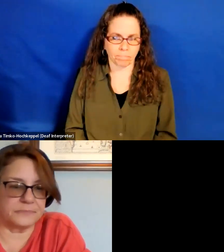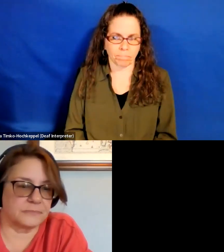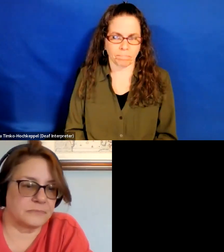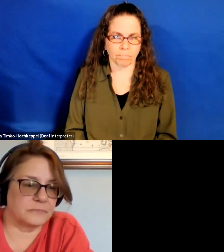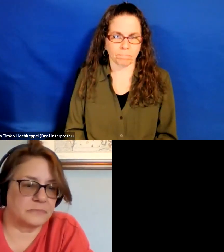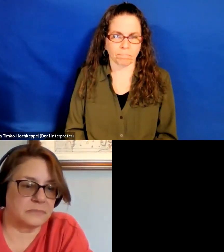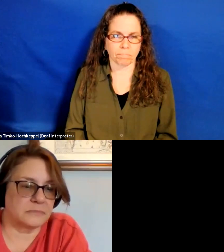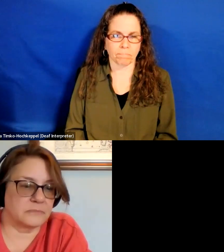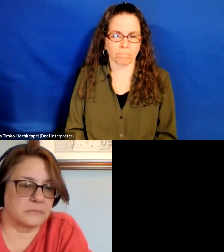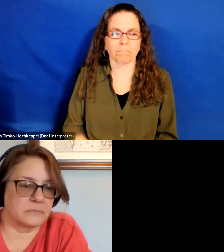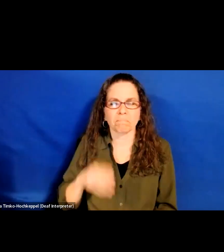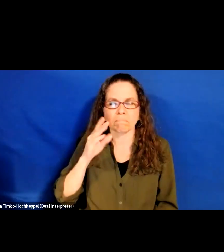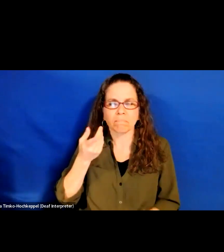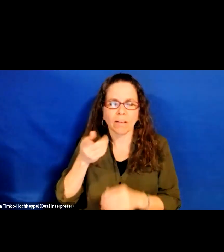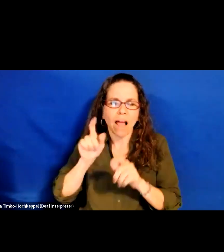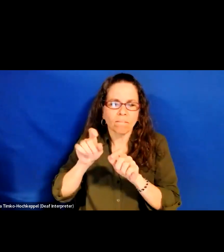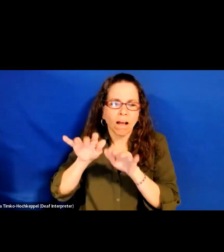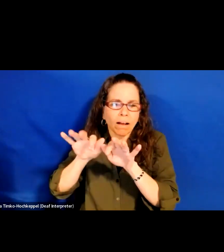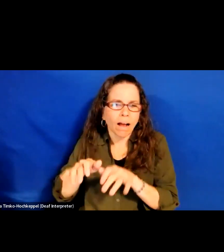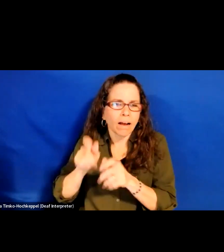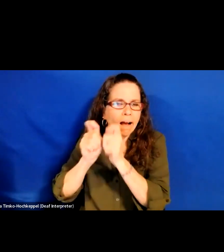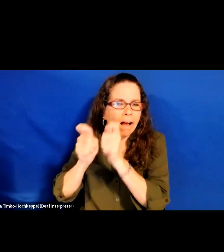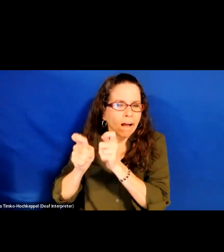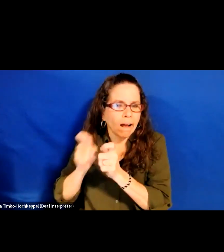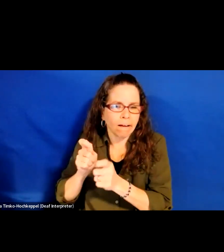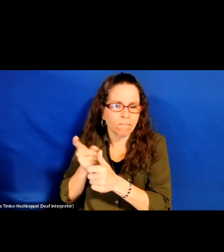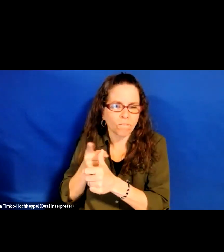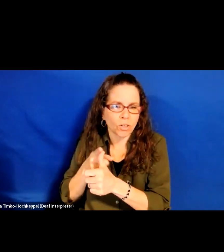edits. Would anyone else like to second?